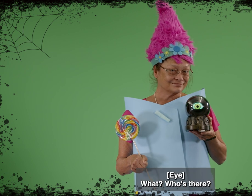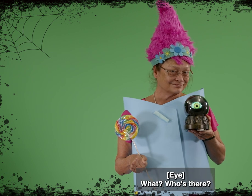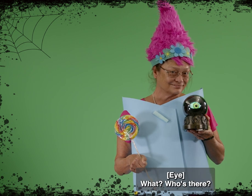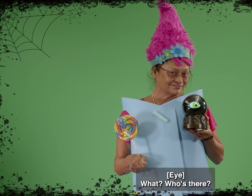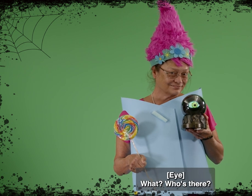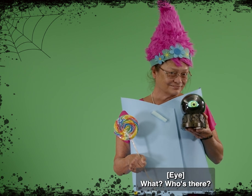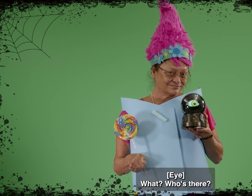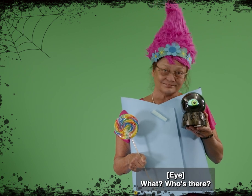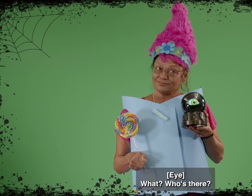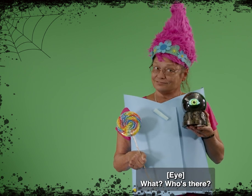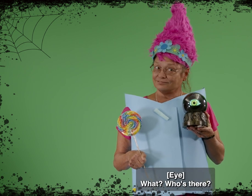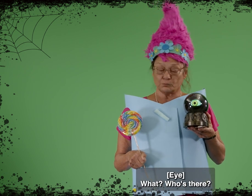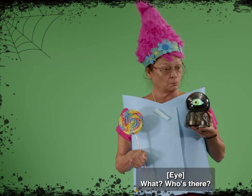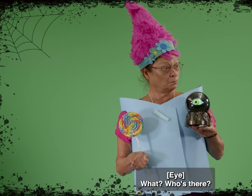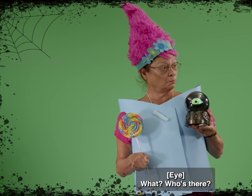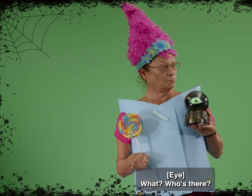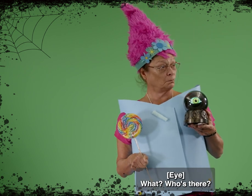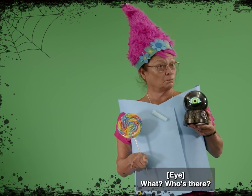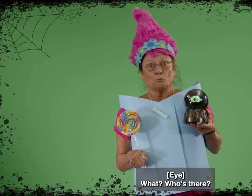What? Who's there?